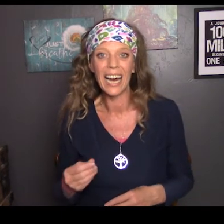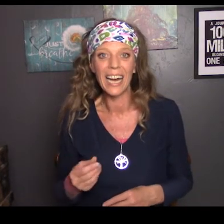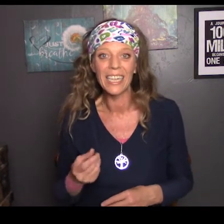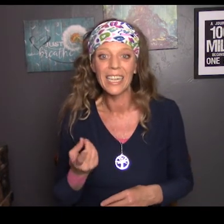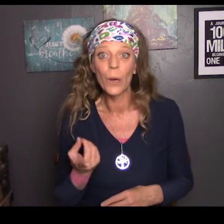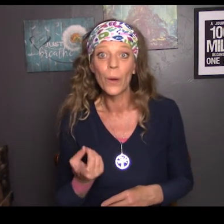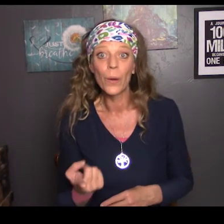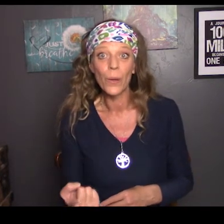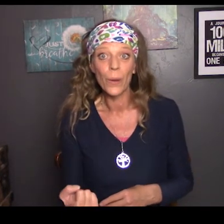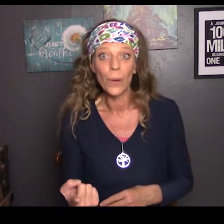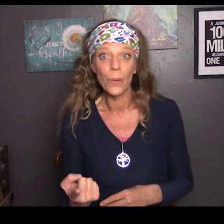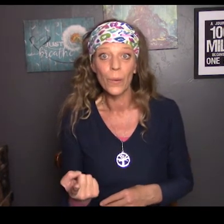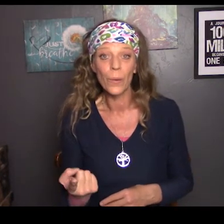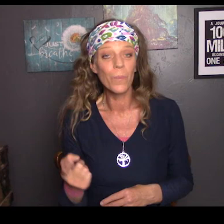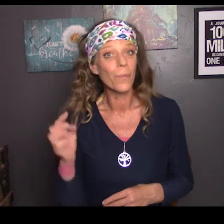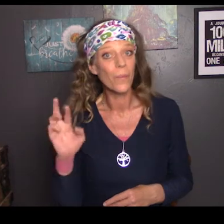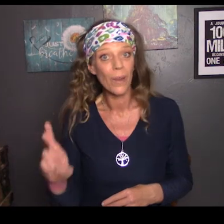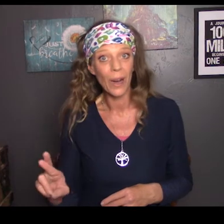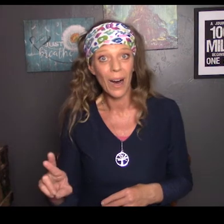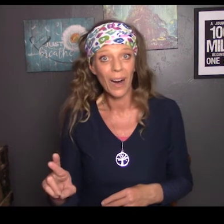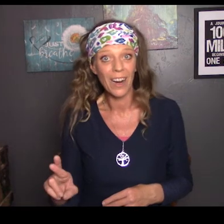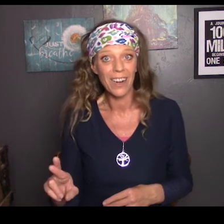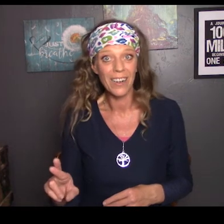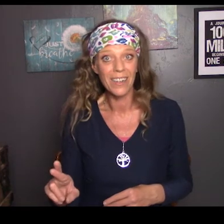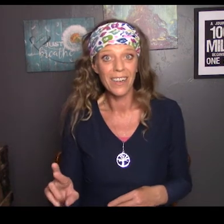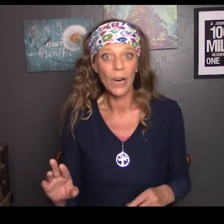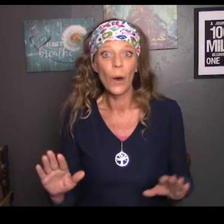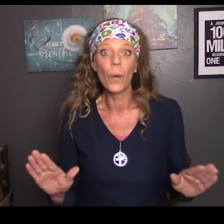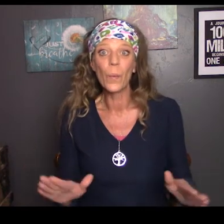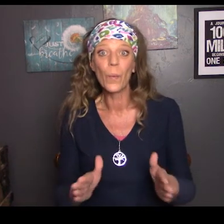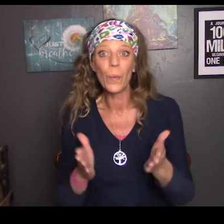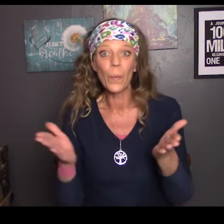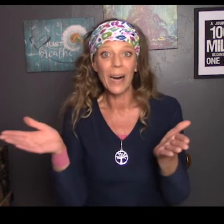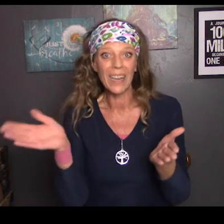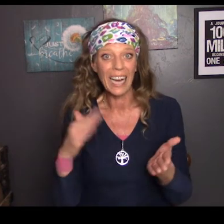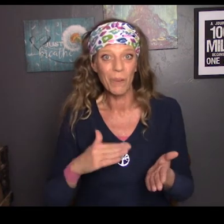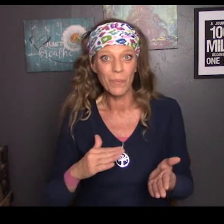and you are welcome.